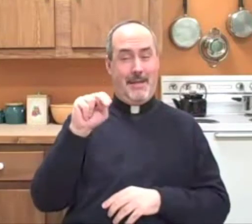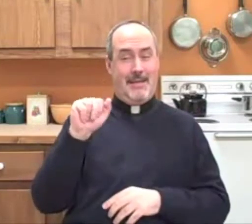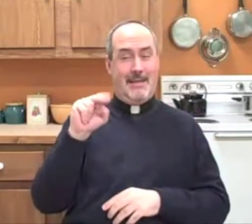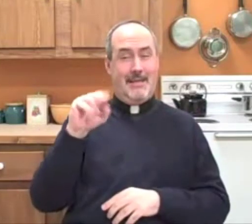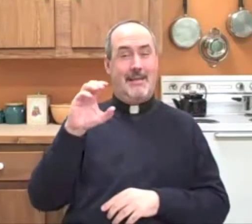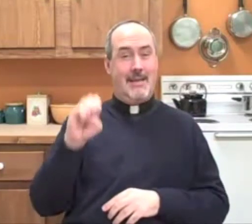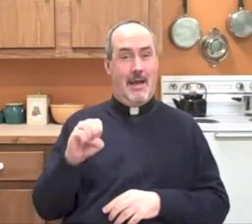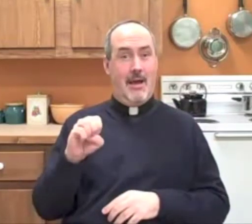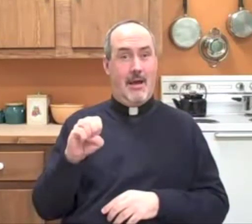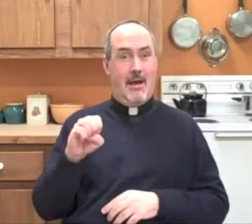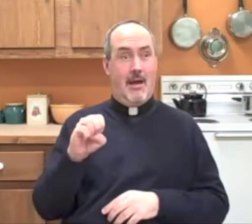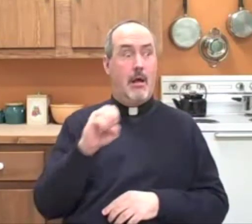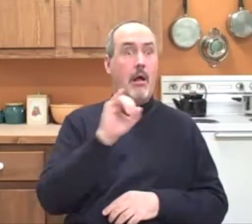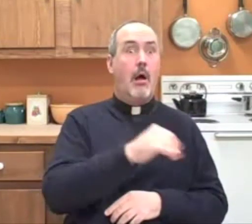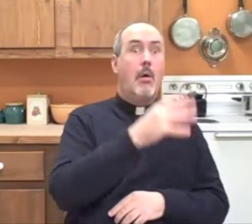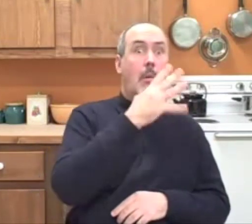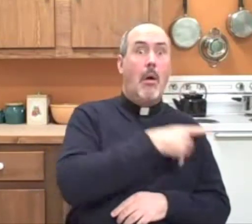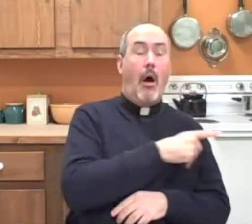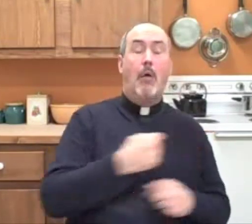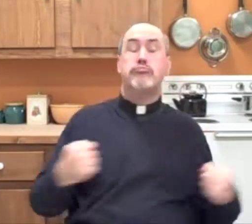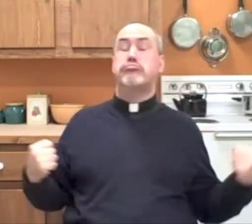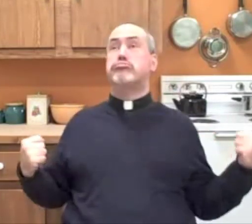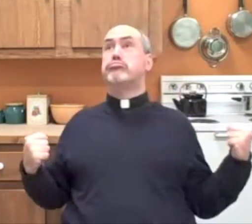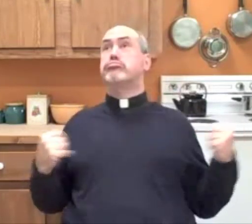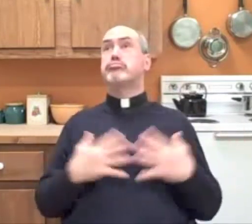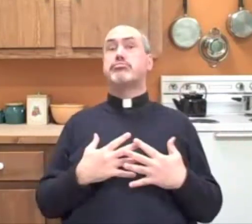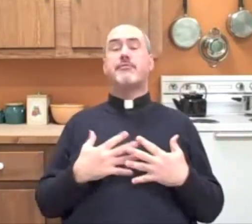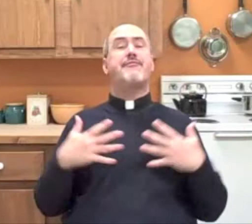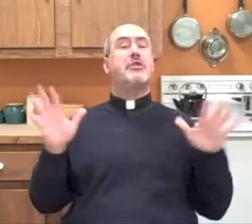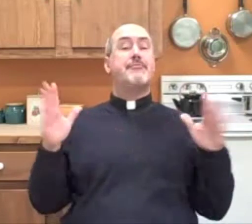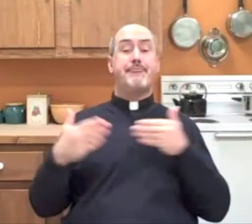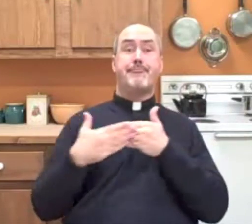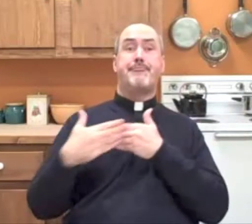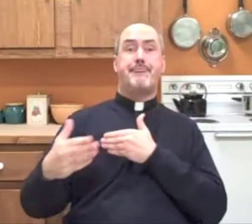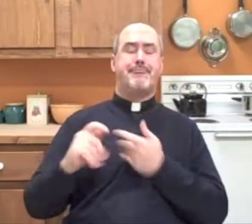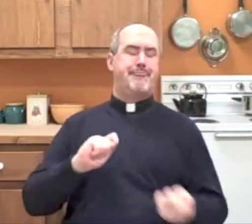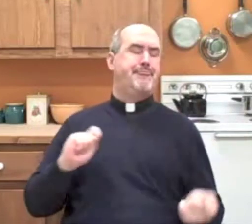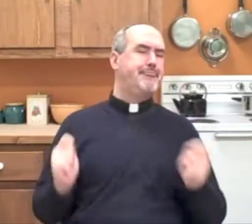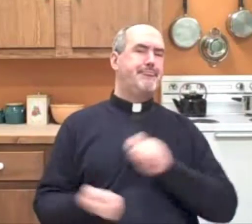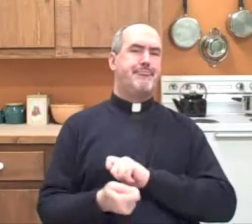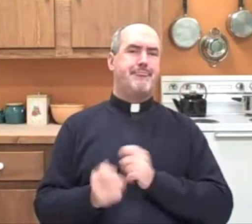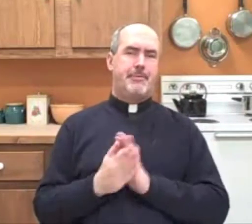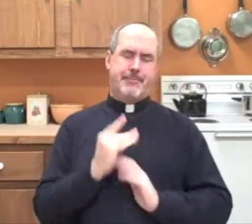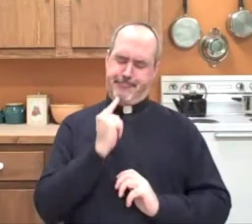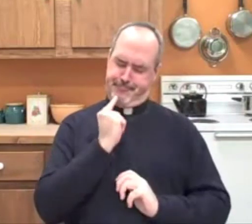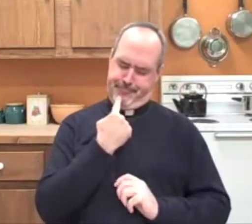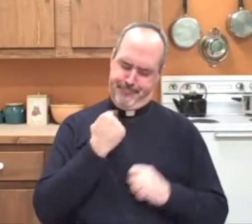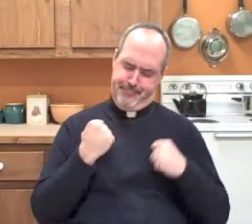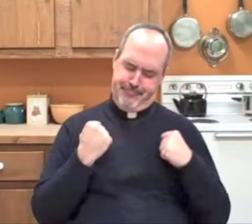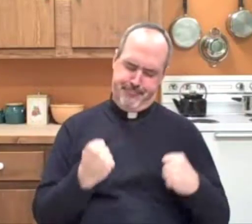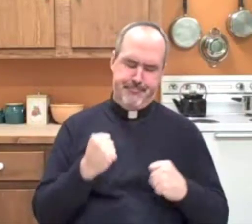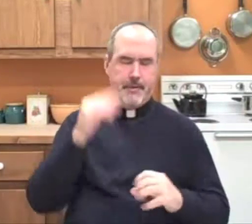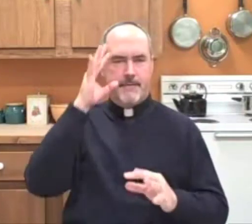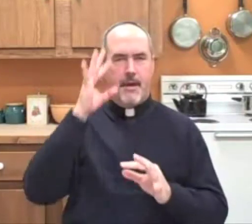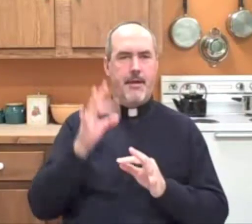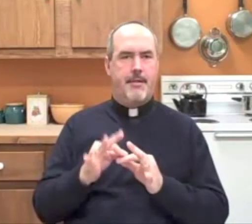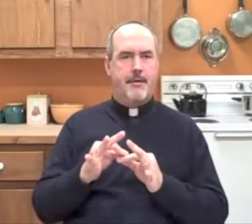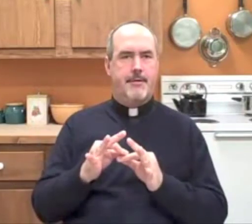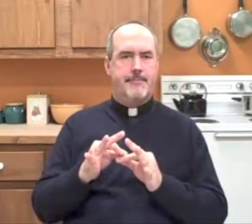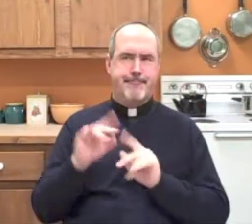penance." Upon hearing this, the woman was petrified and immediately changed. She started